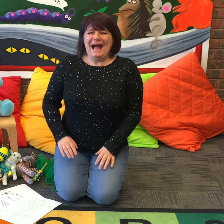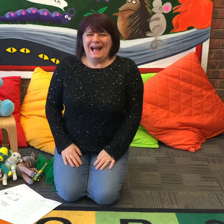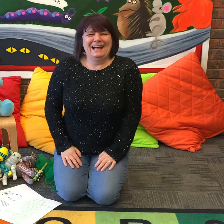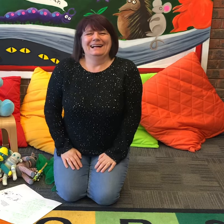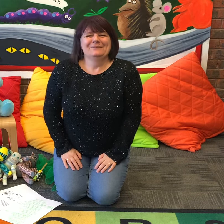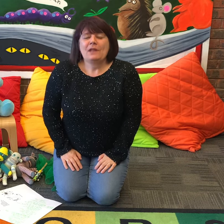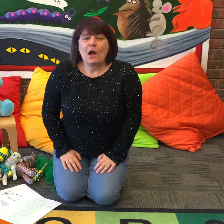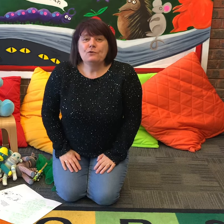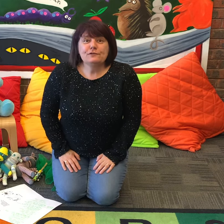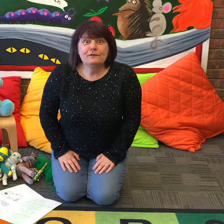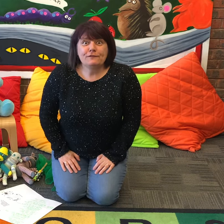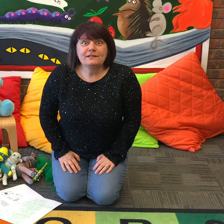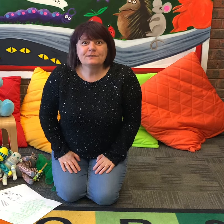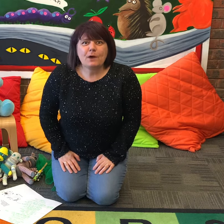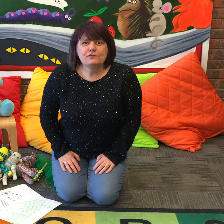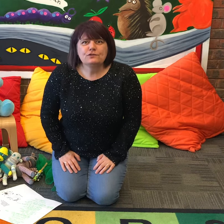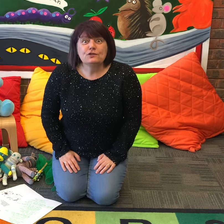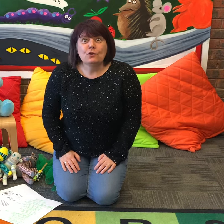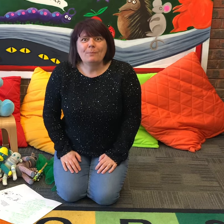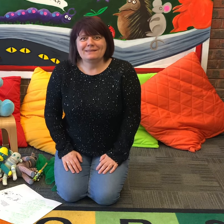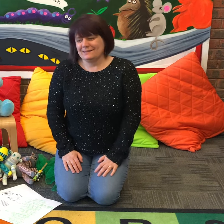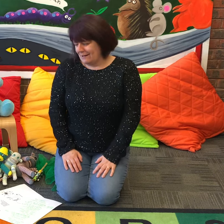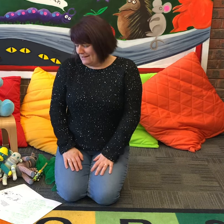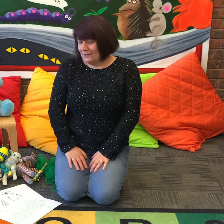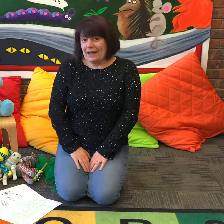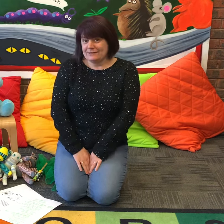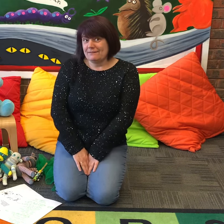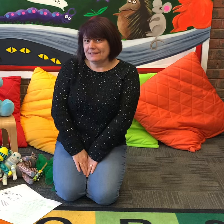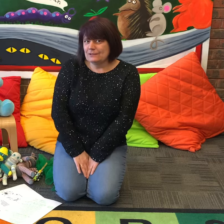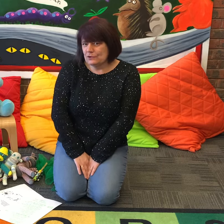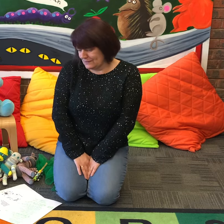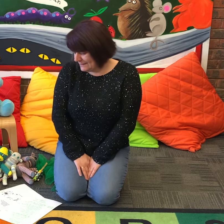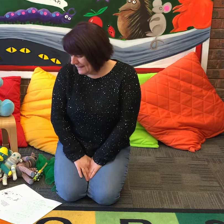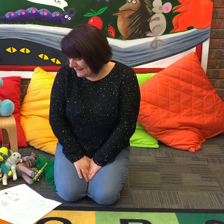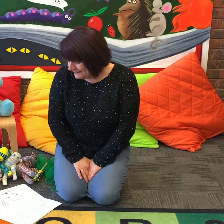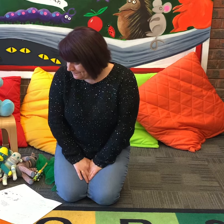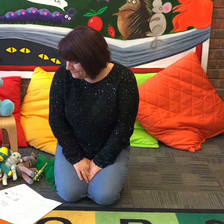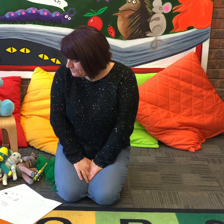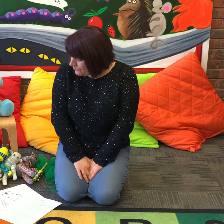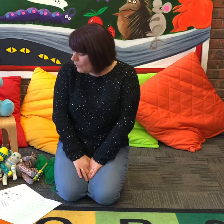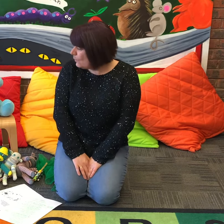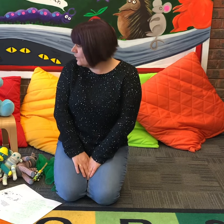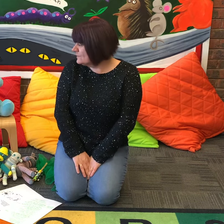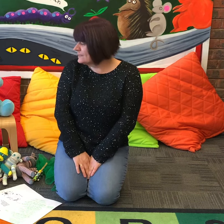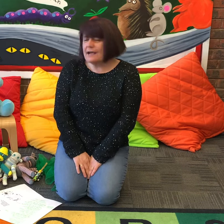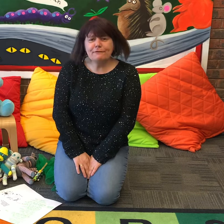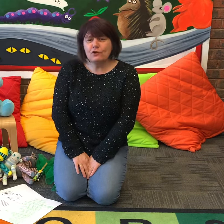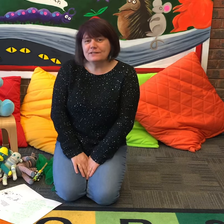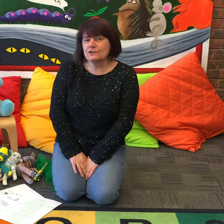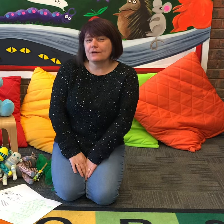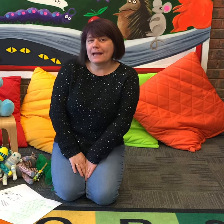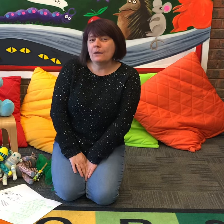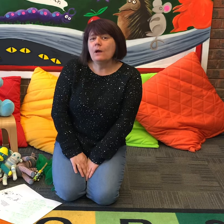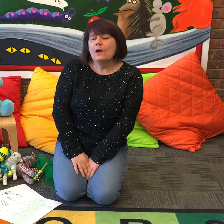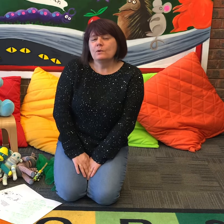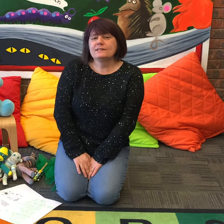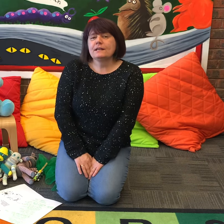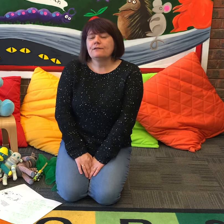Ah! I wonder if you'll find a spider under your bed tonight. You'll have to have a little look and see. We're going to sing our froggy song now. We'll sing it through